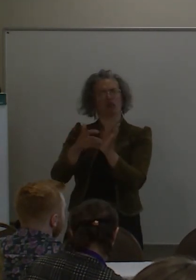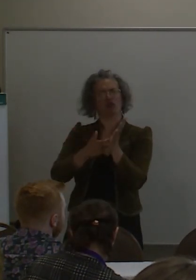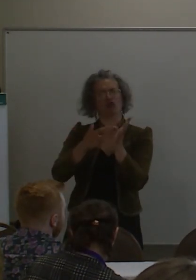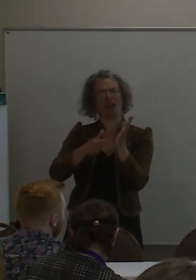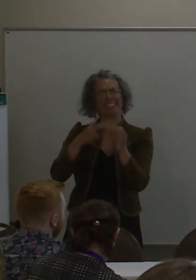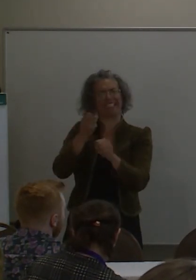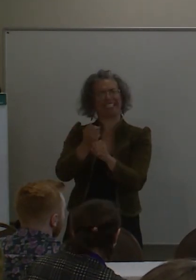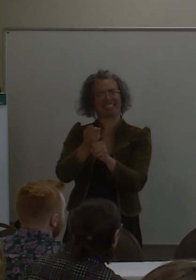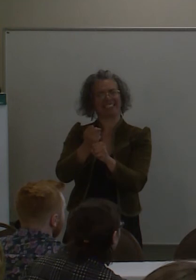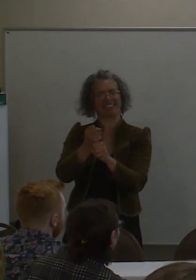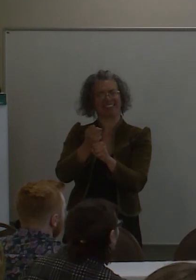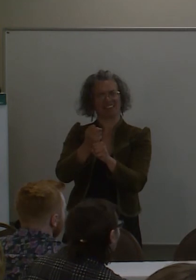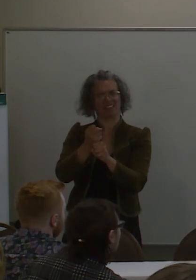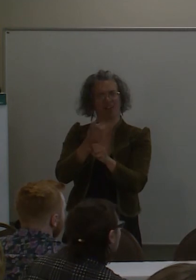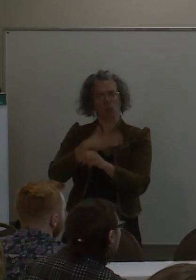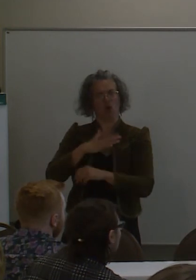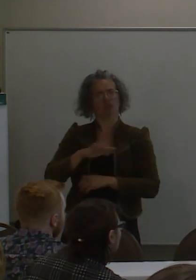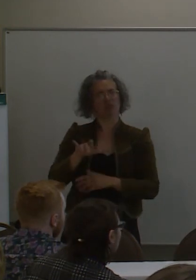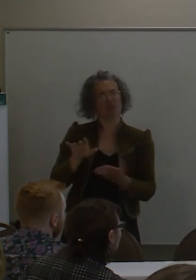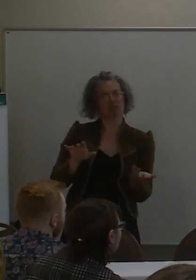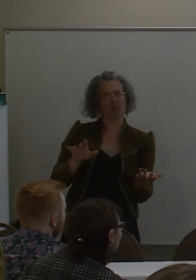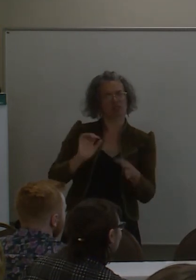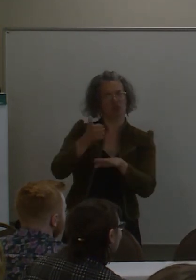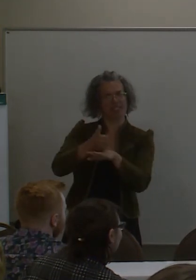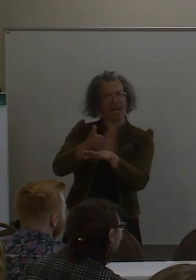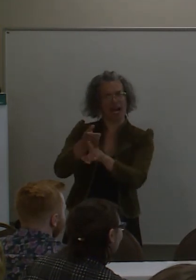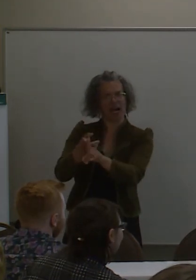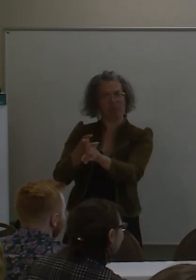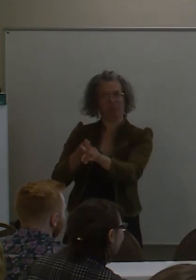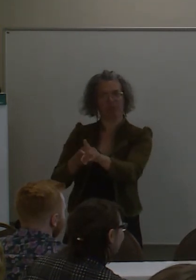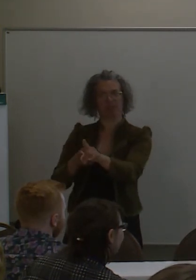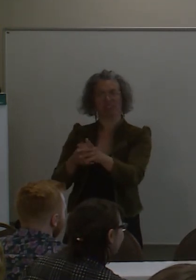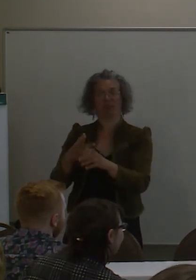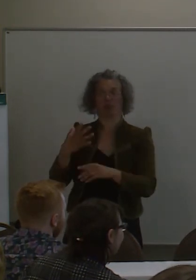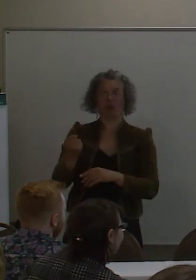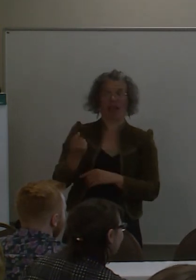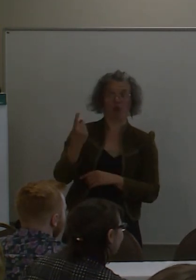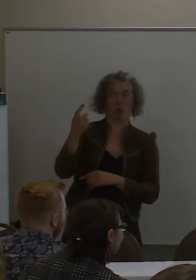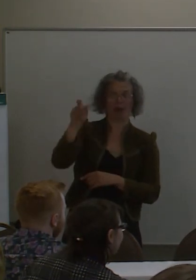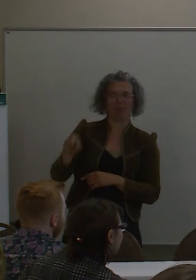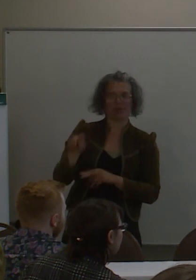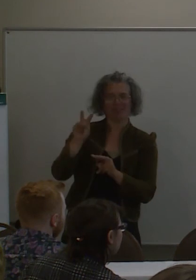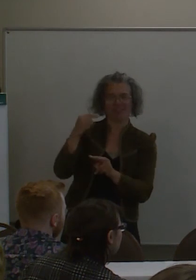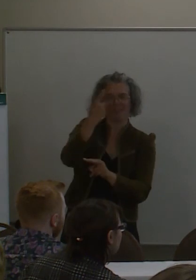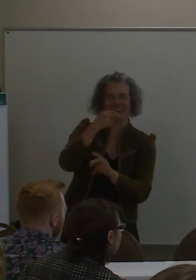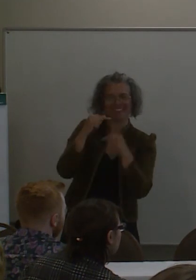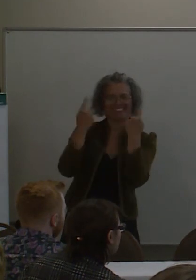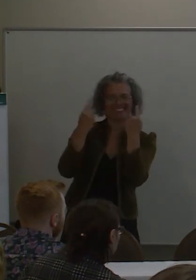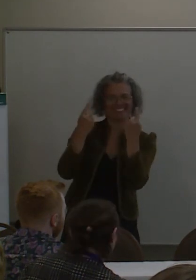feature in Islandora 8. We've got an Islandora developer in the room, so we can actually